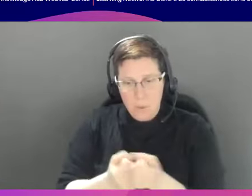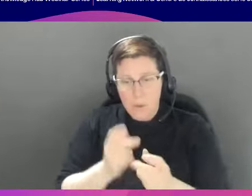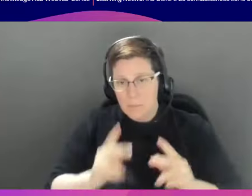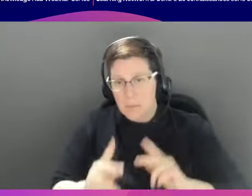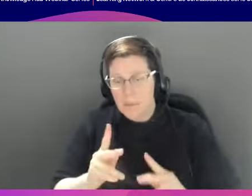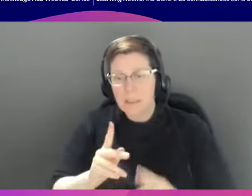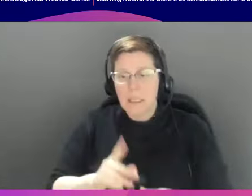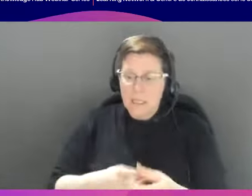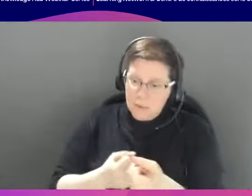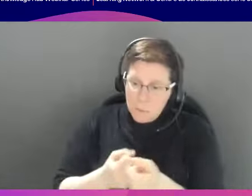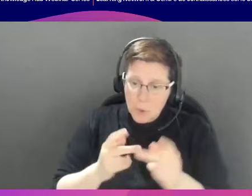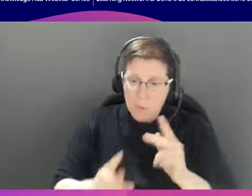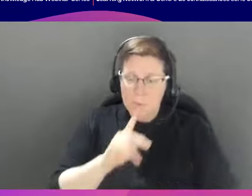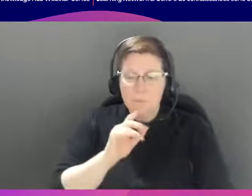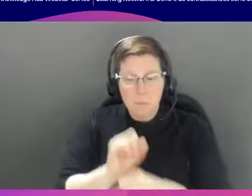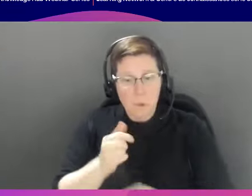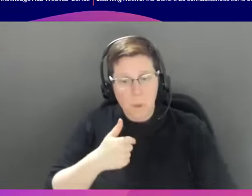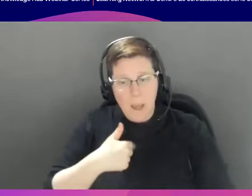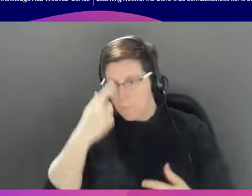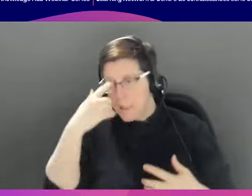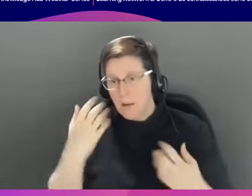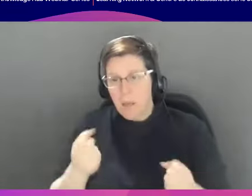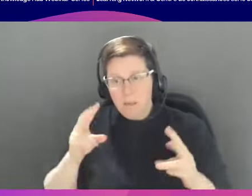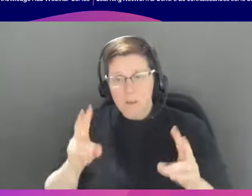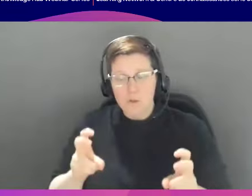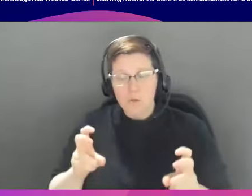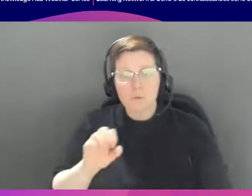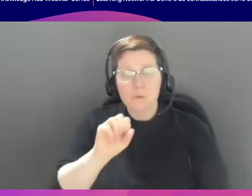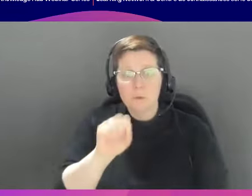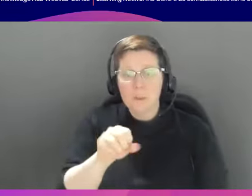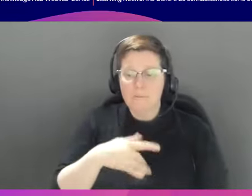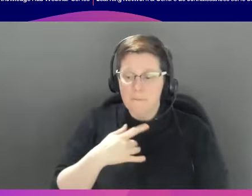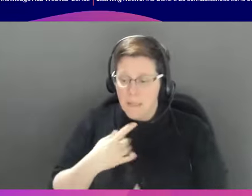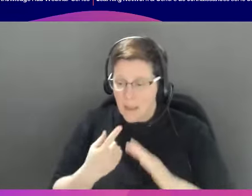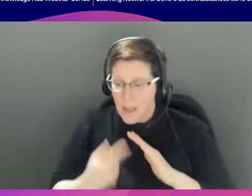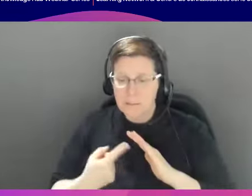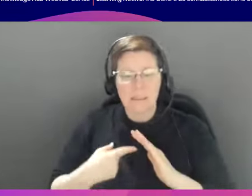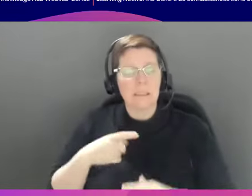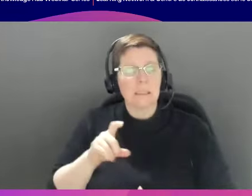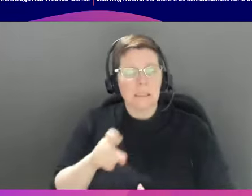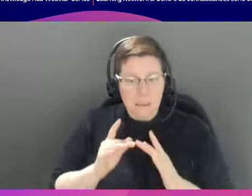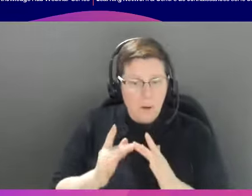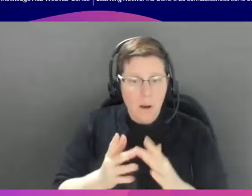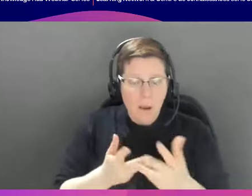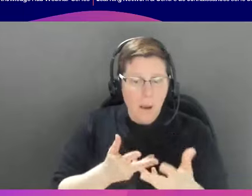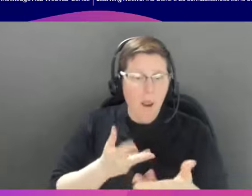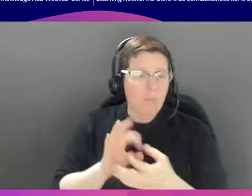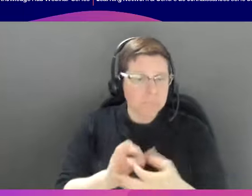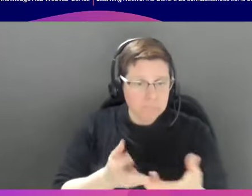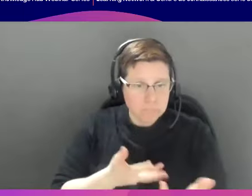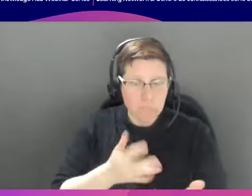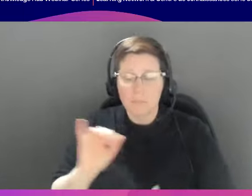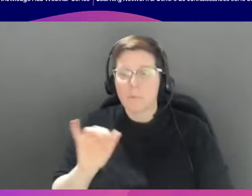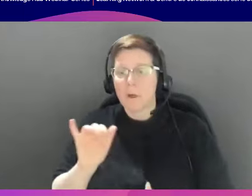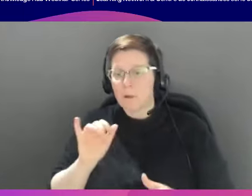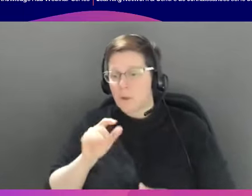sympathy for individuals that really do suffer from mental health issues or feel isolation and need for online community, we also have to hold